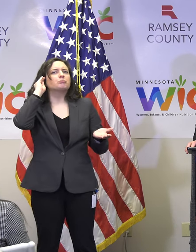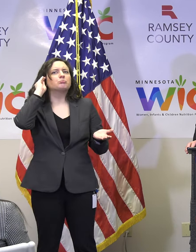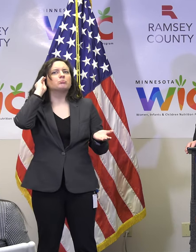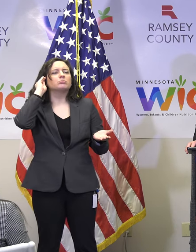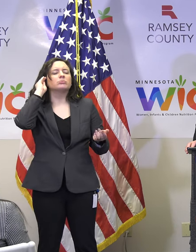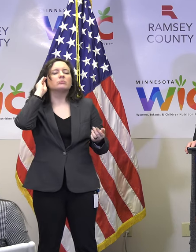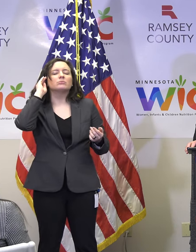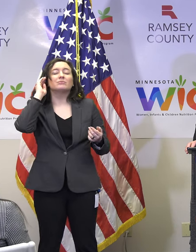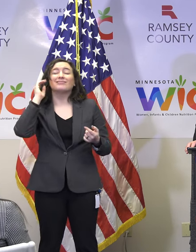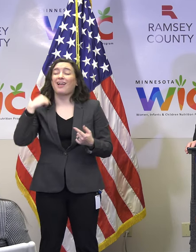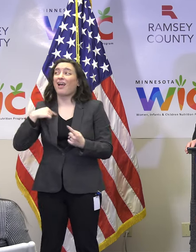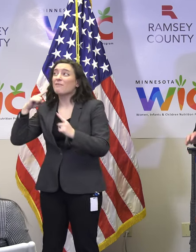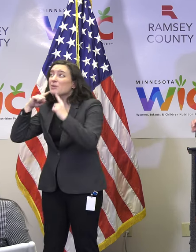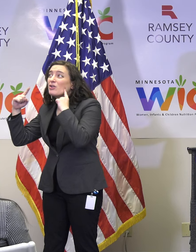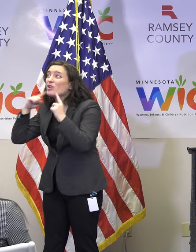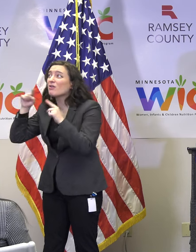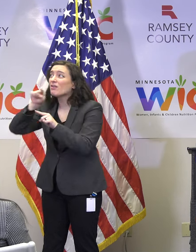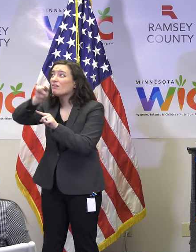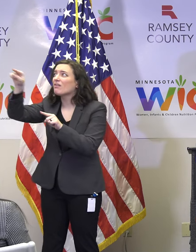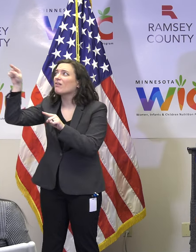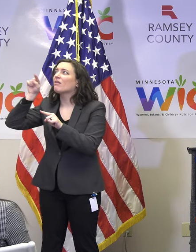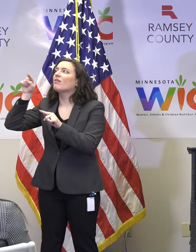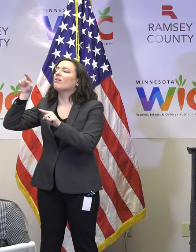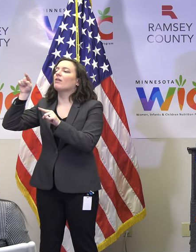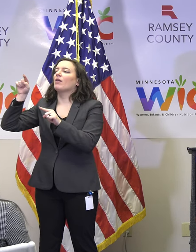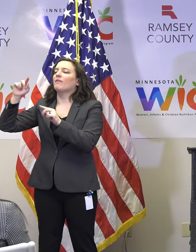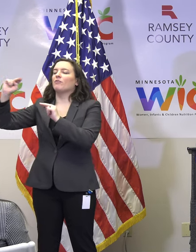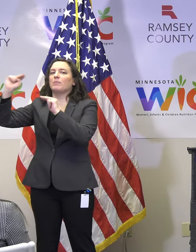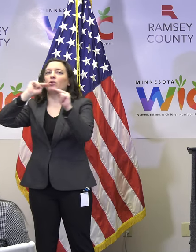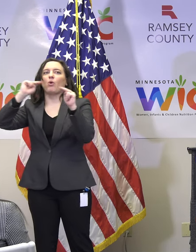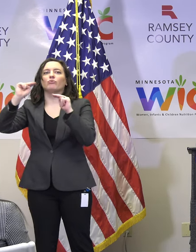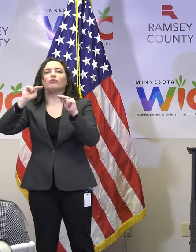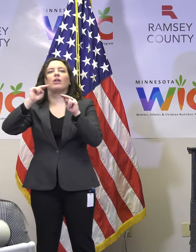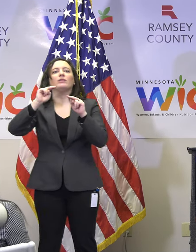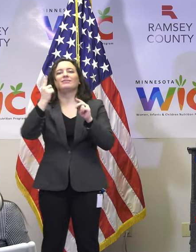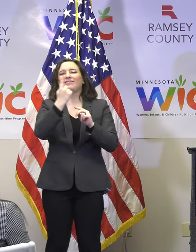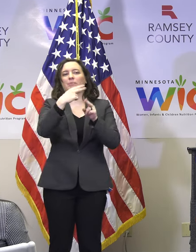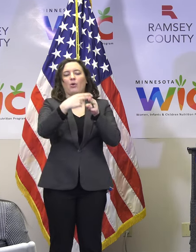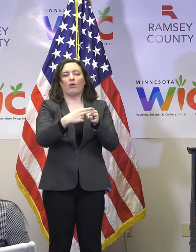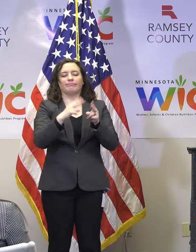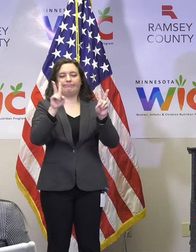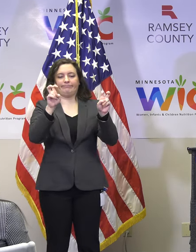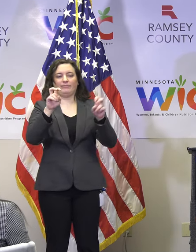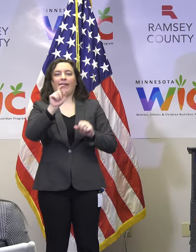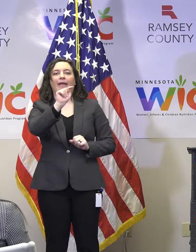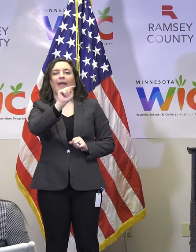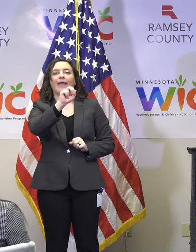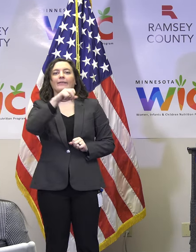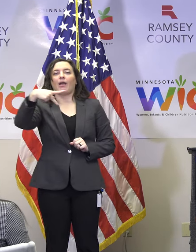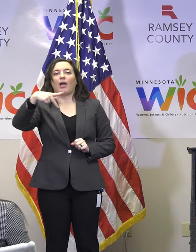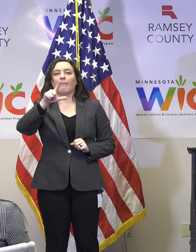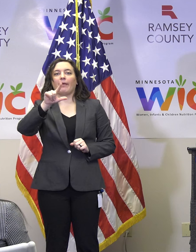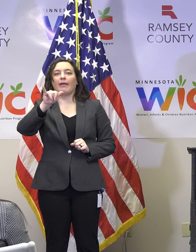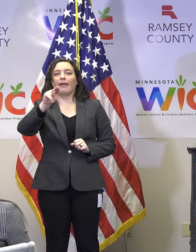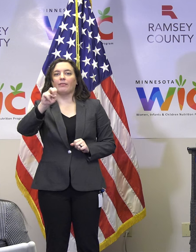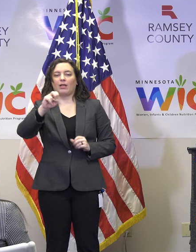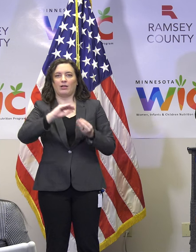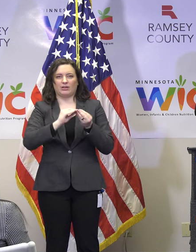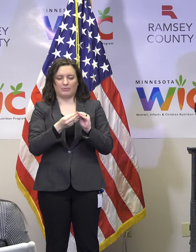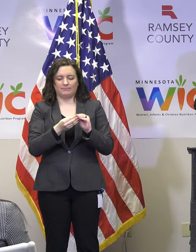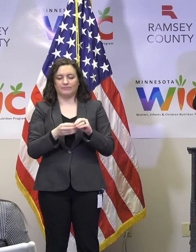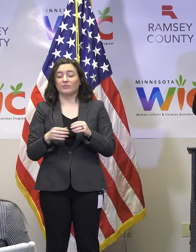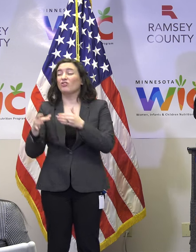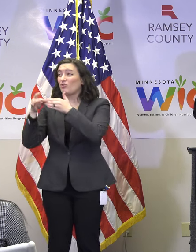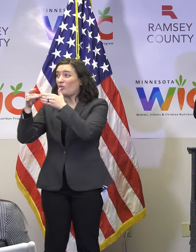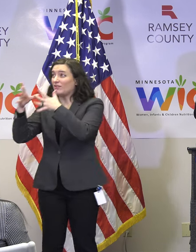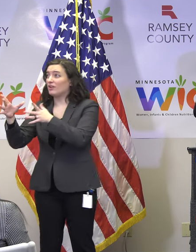the appropriators have negotiated what are called top line numbers. So initially the leaders of the House and the Senate negotiated